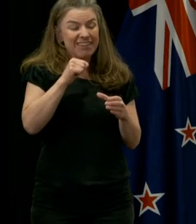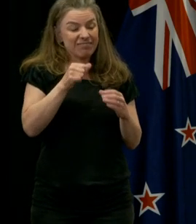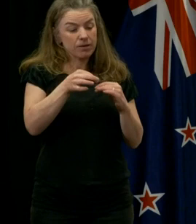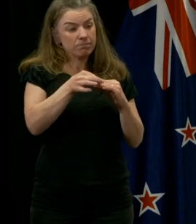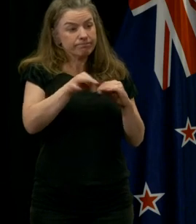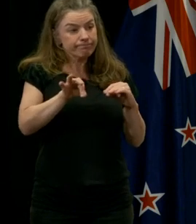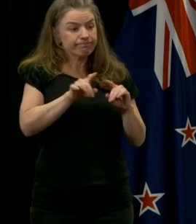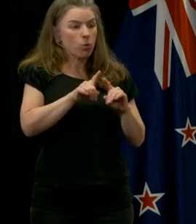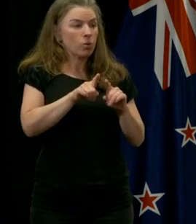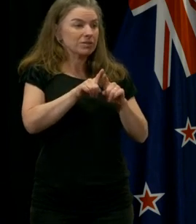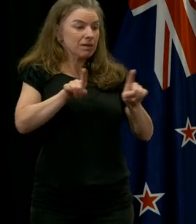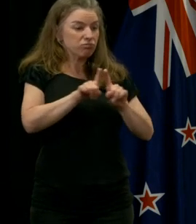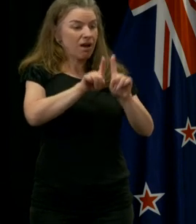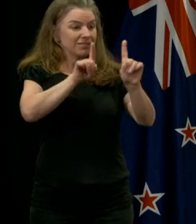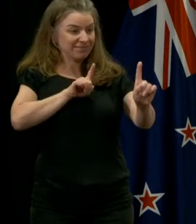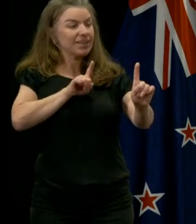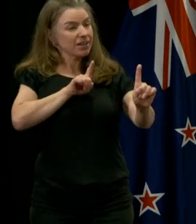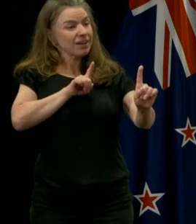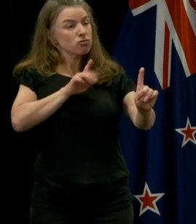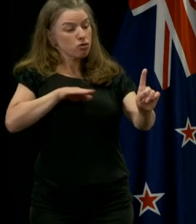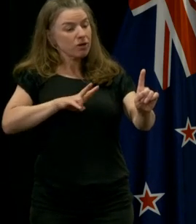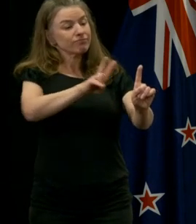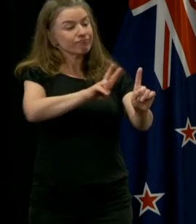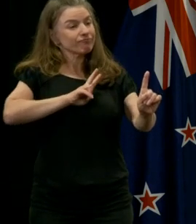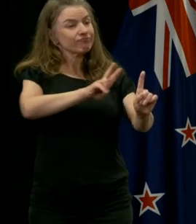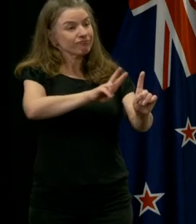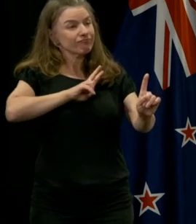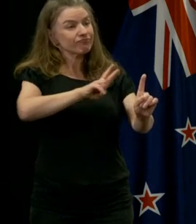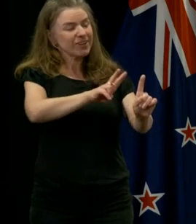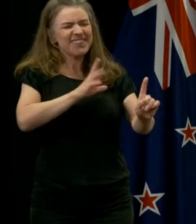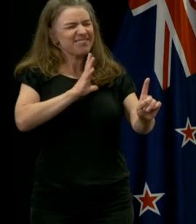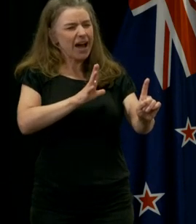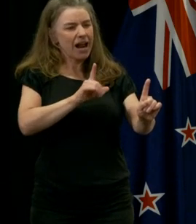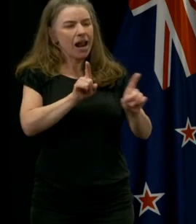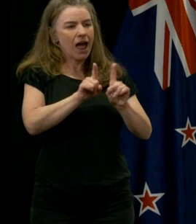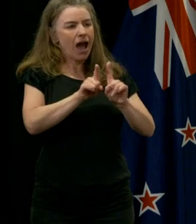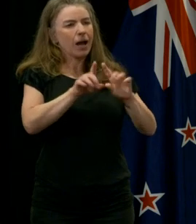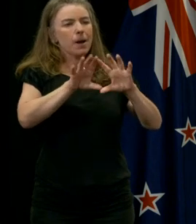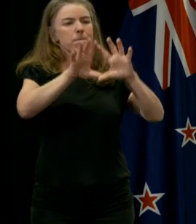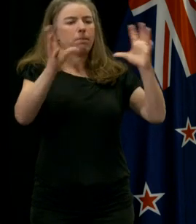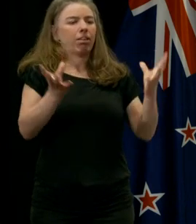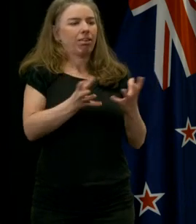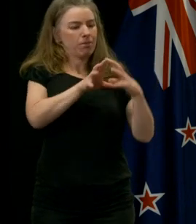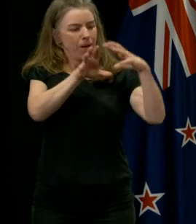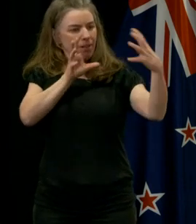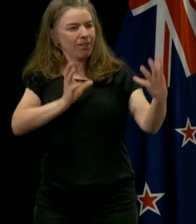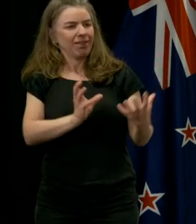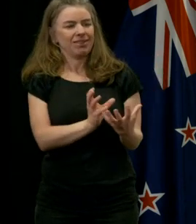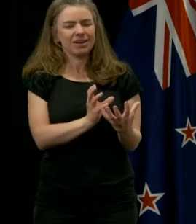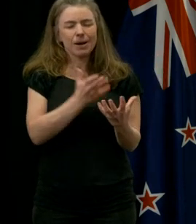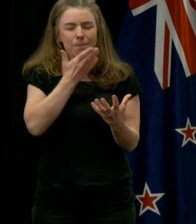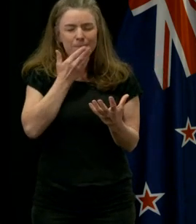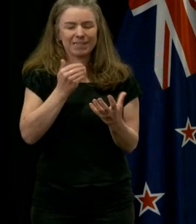split up, you're each other's bubble. And shared care with your children. That's it, that's your bubble. So we're just asking people,